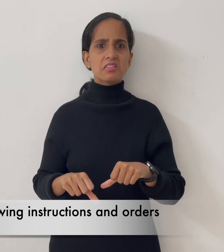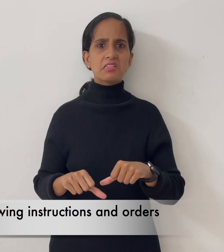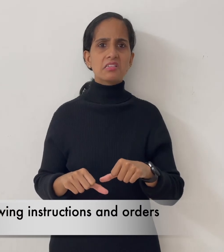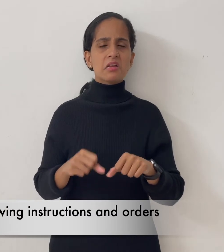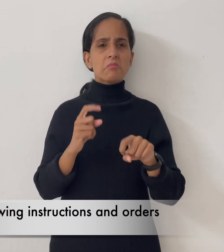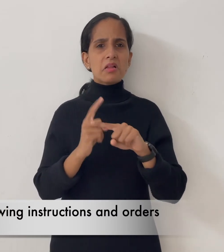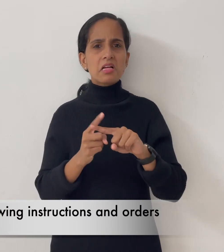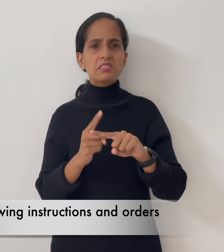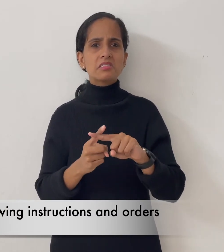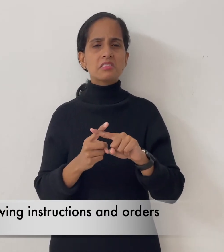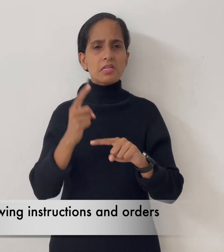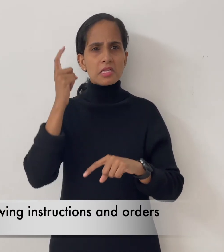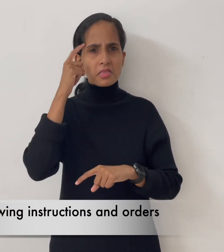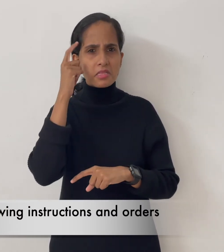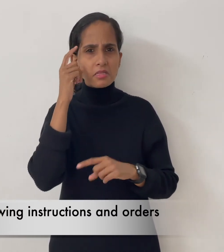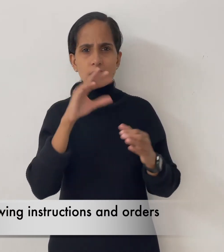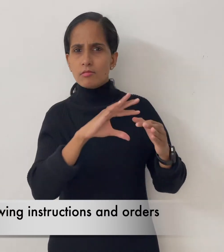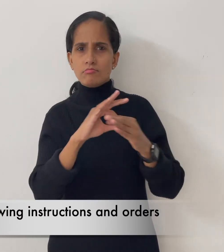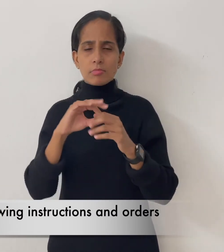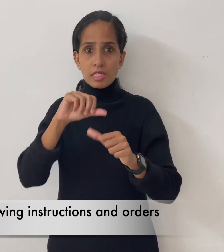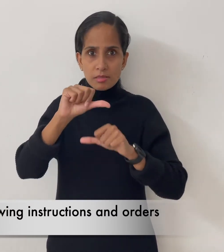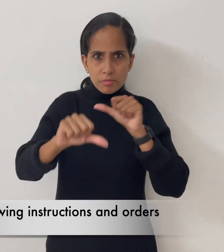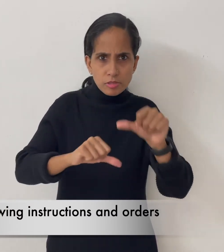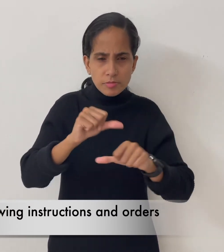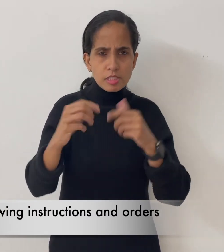following instructions and orders,